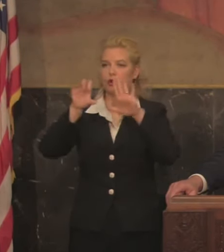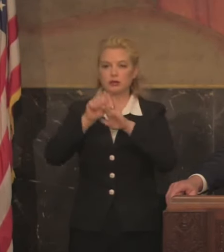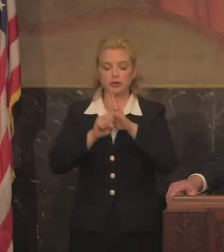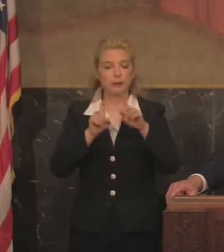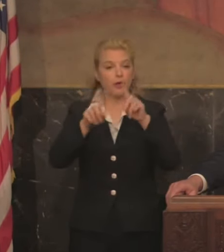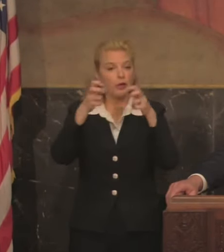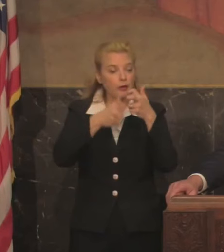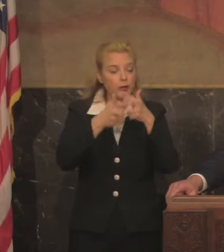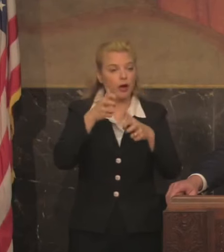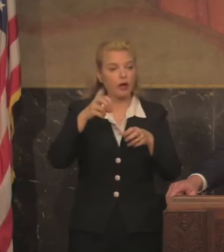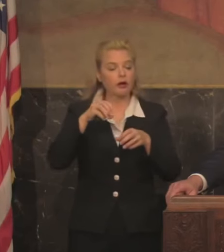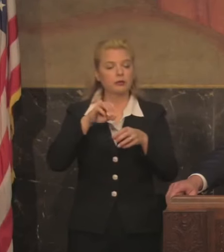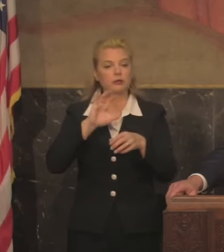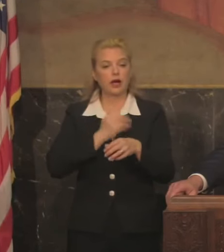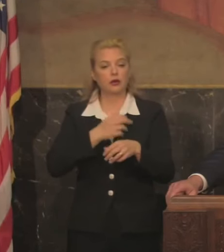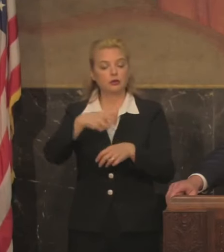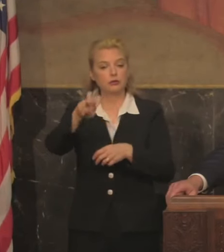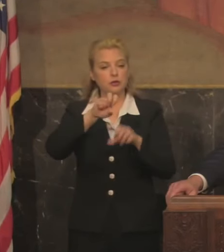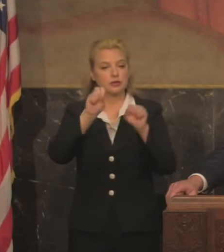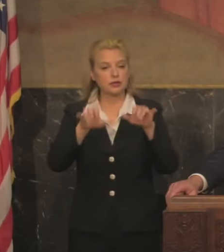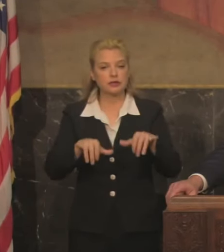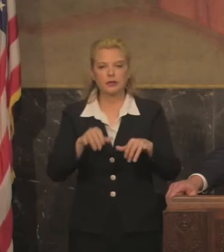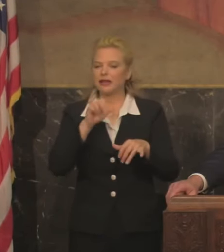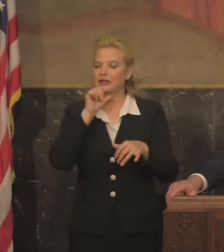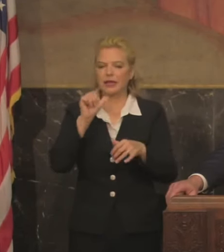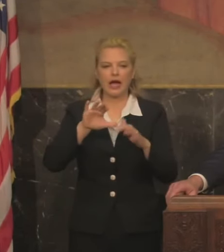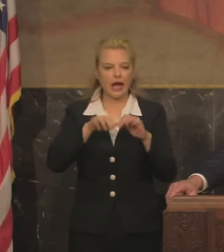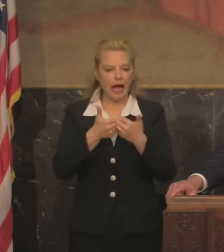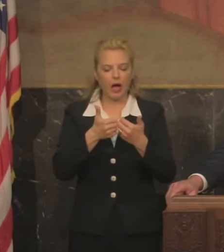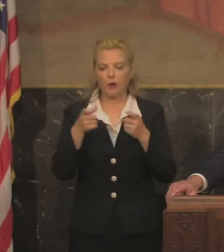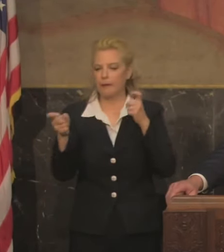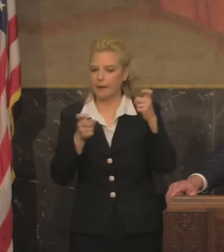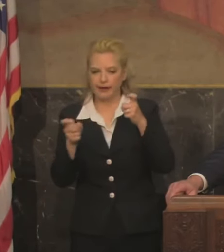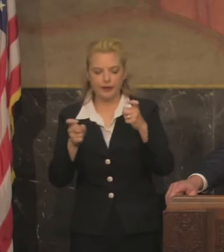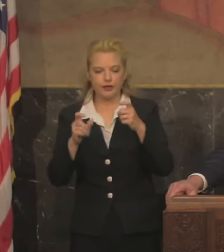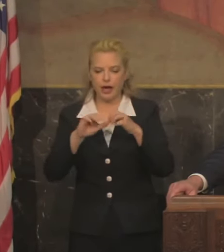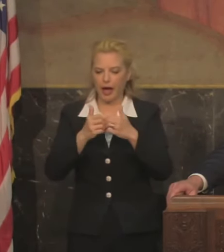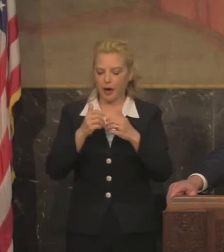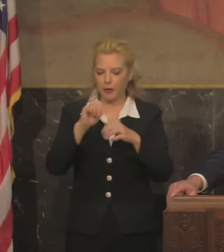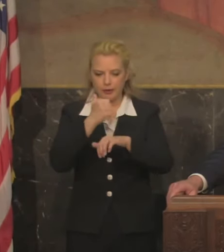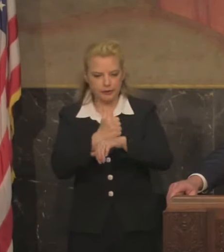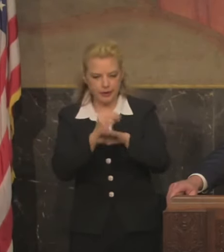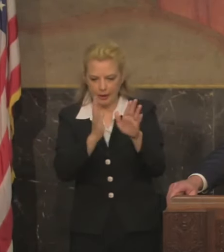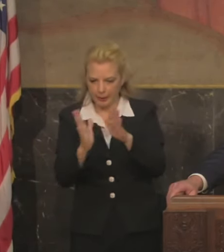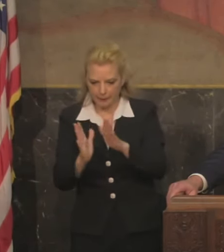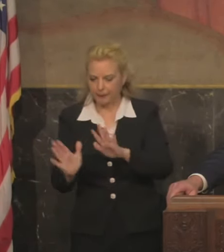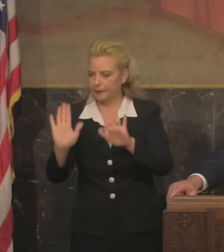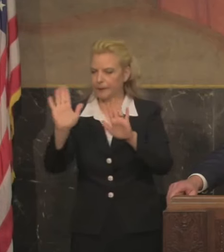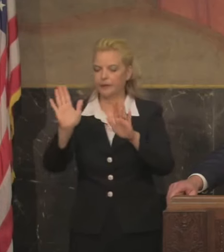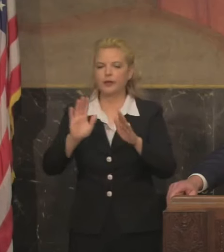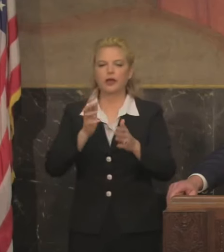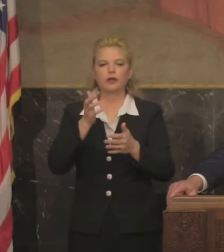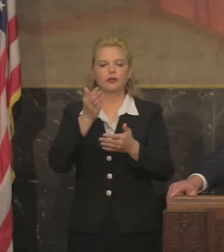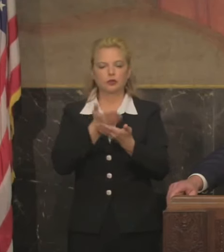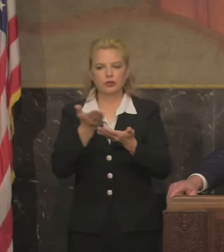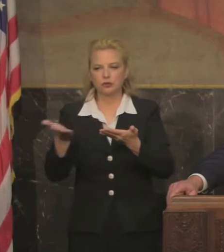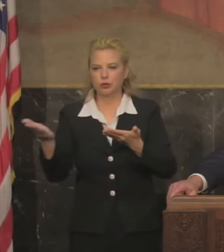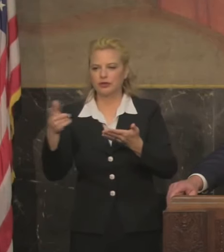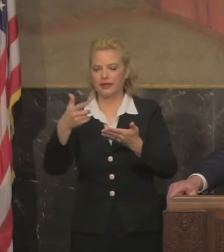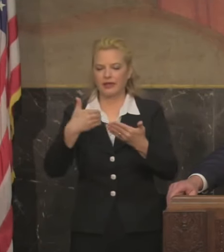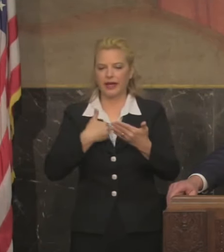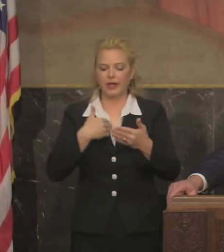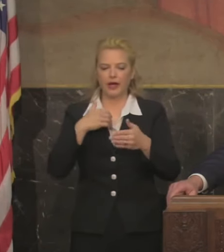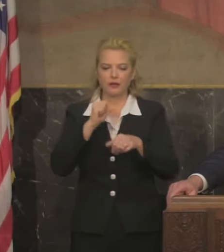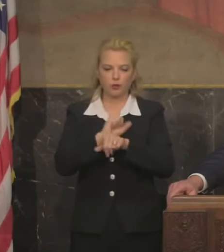in our transportation system isn't the way it's configured or managed. It's the fact that the resources that they have to work with are